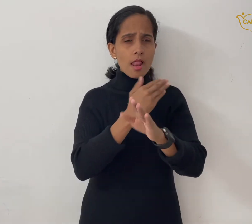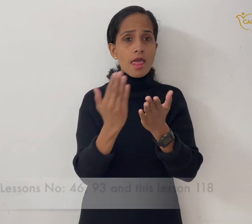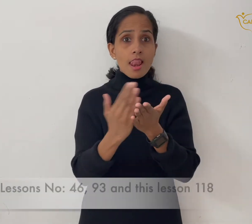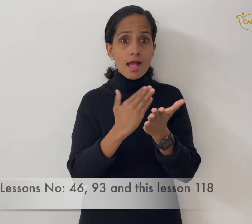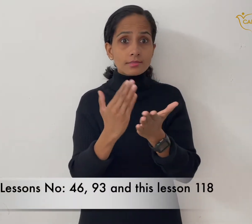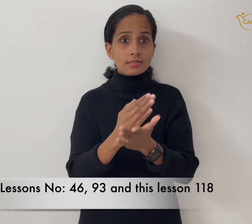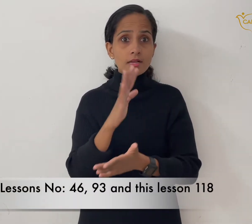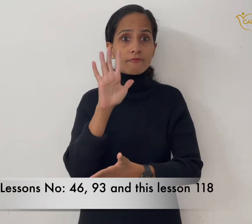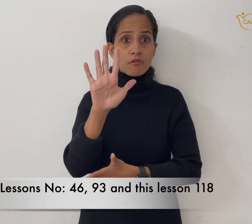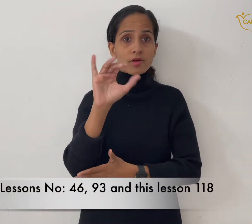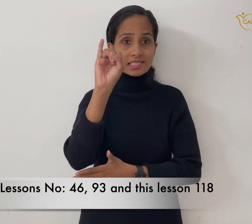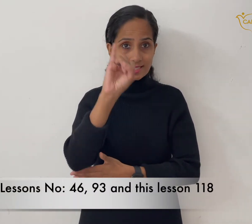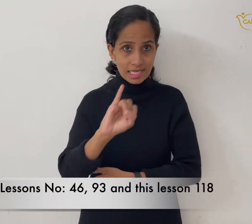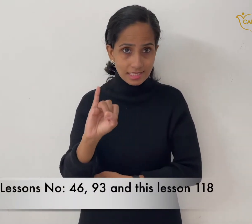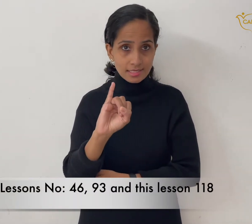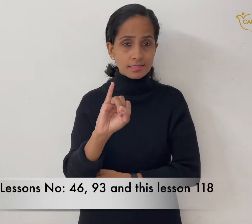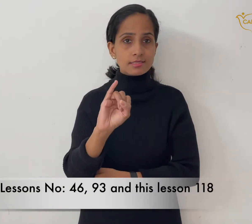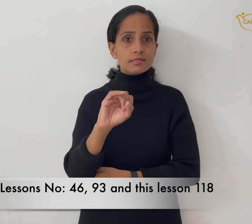number 46,